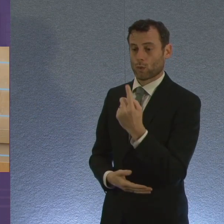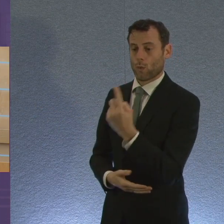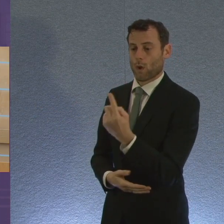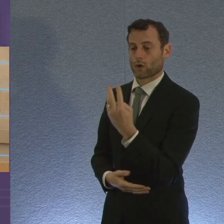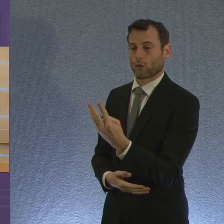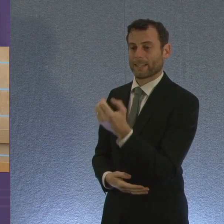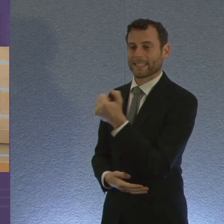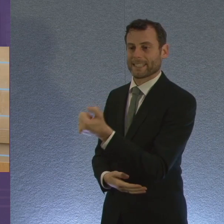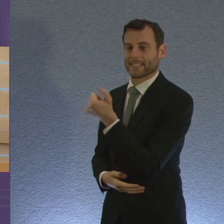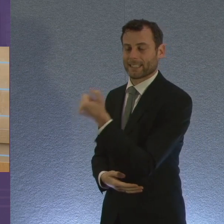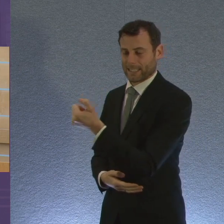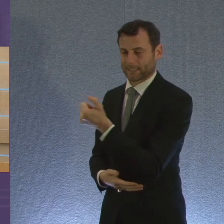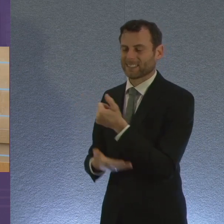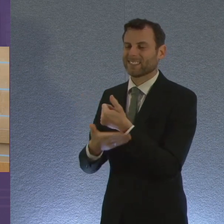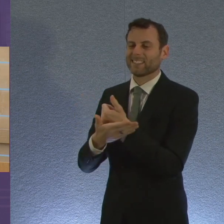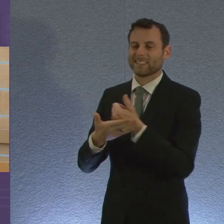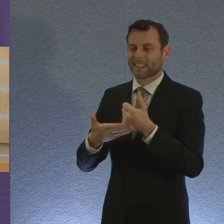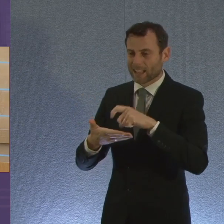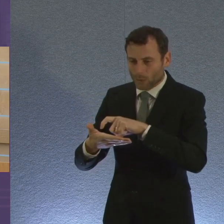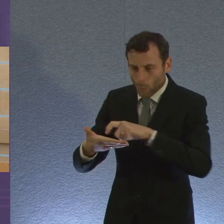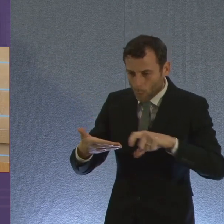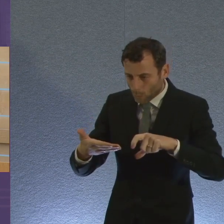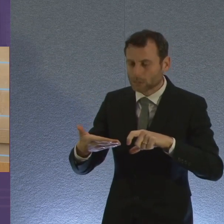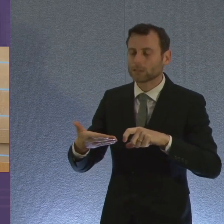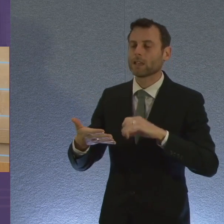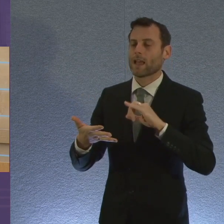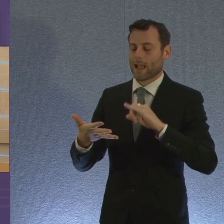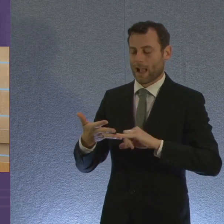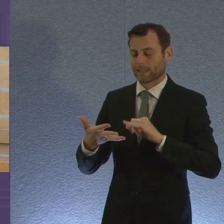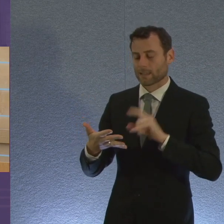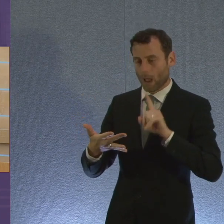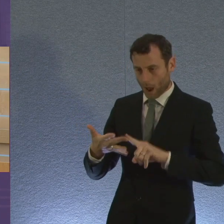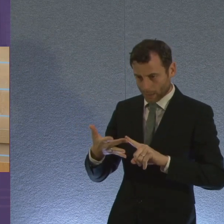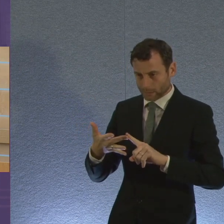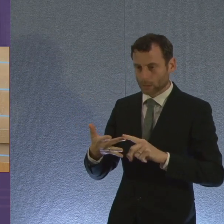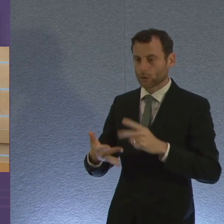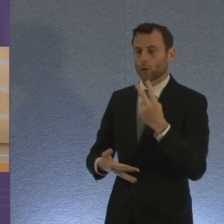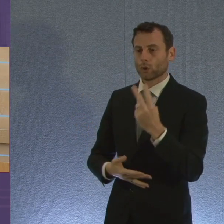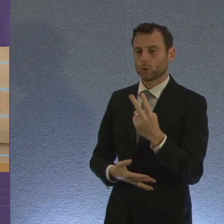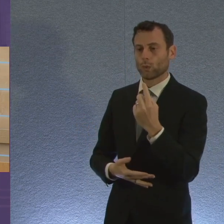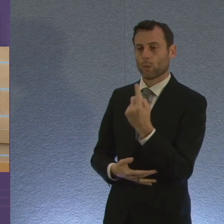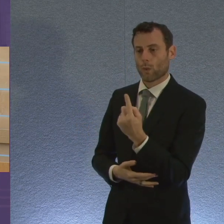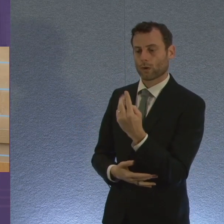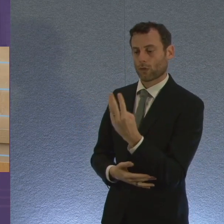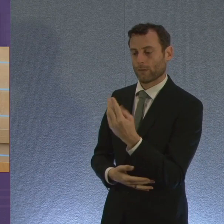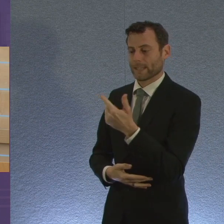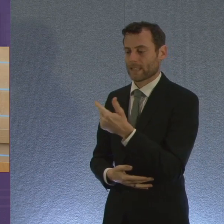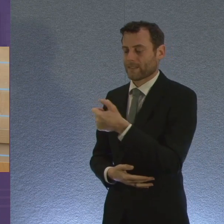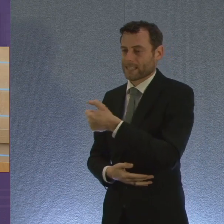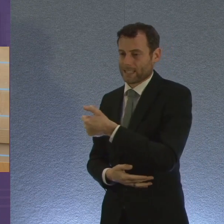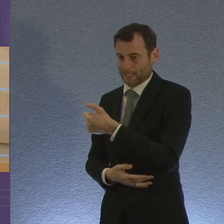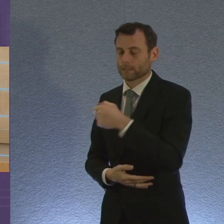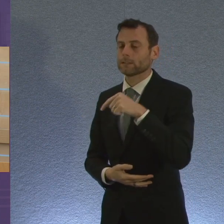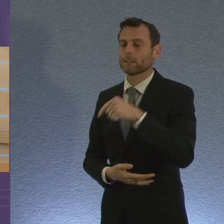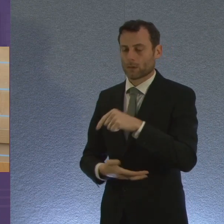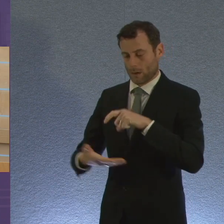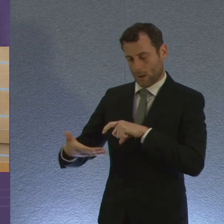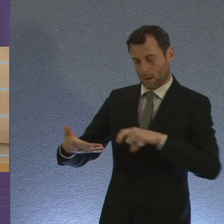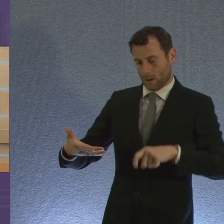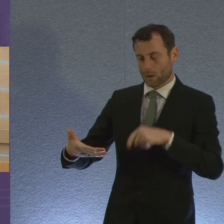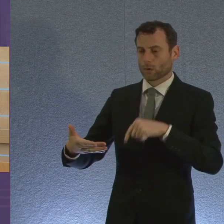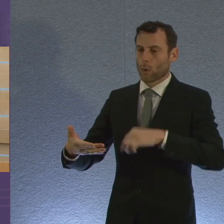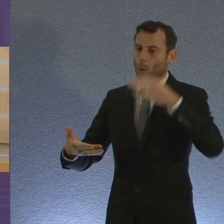orders, 21367 on referral of SSIs, and 21376 on a committee meeting at the same time as the